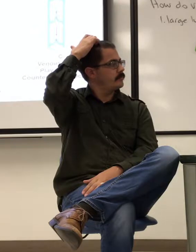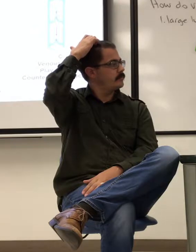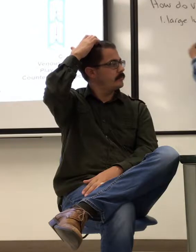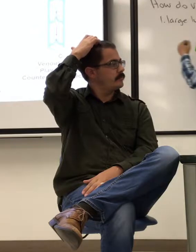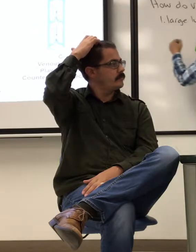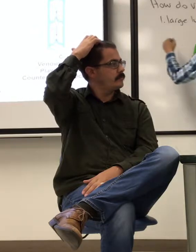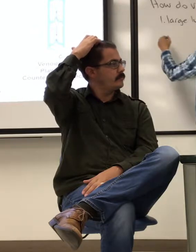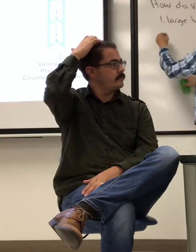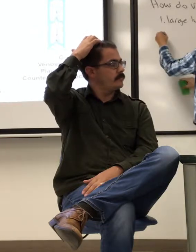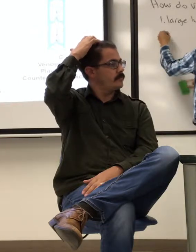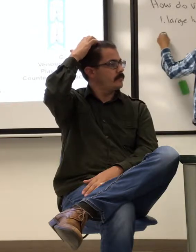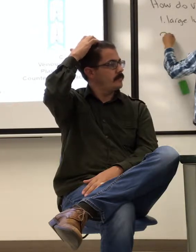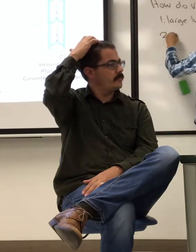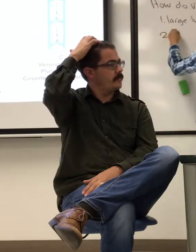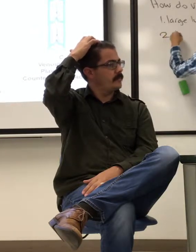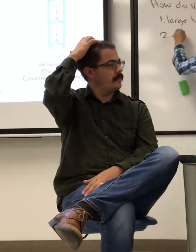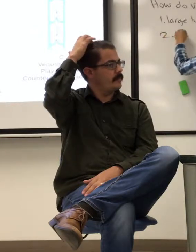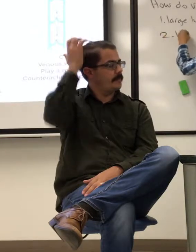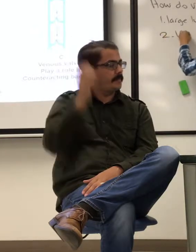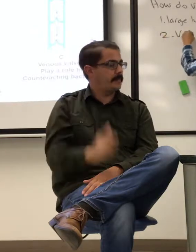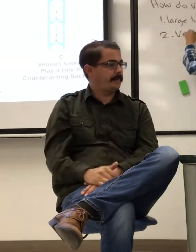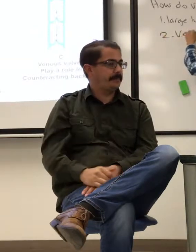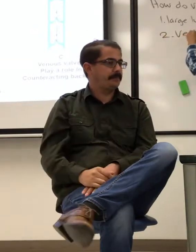So number two.